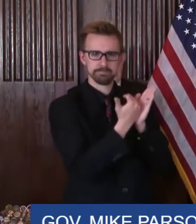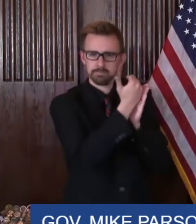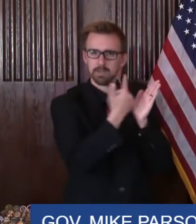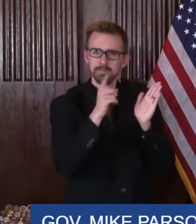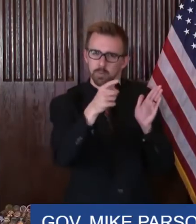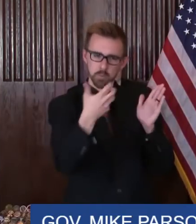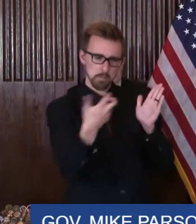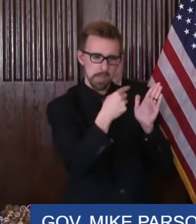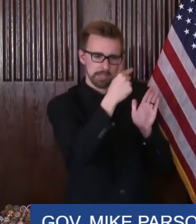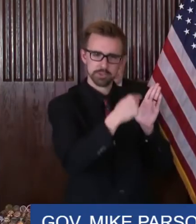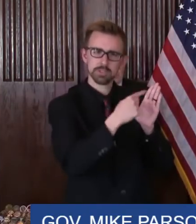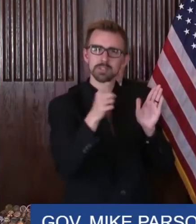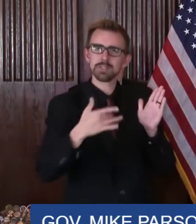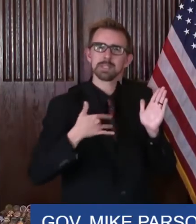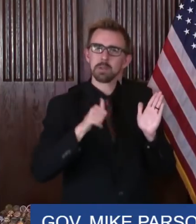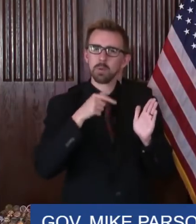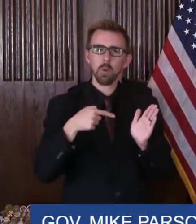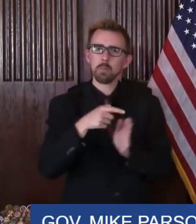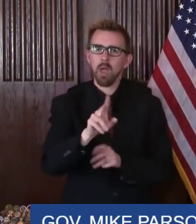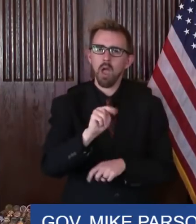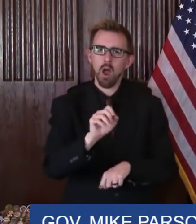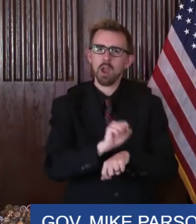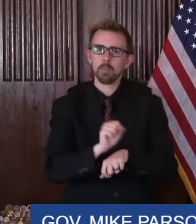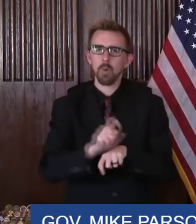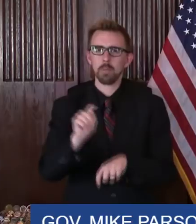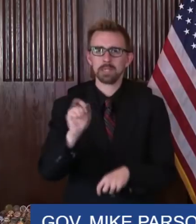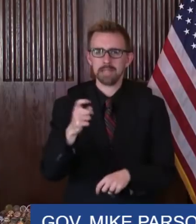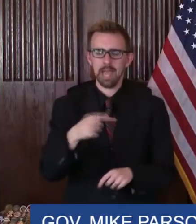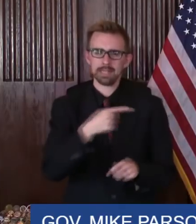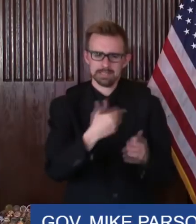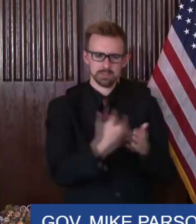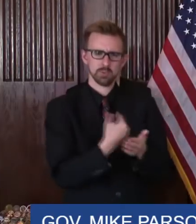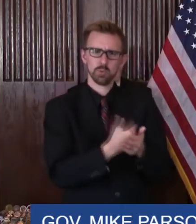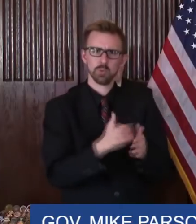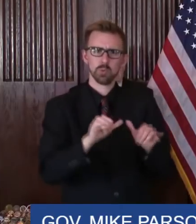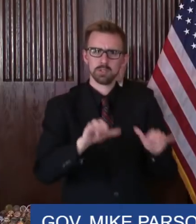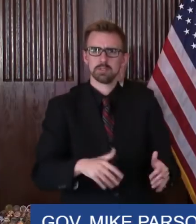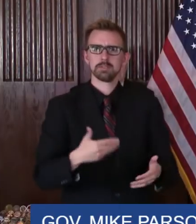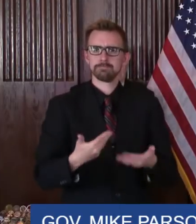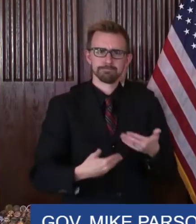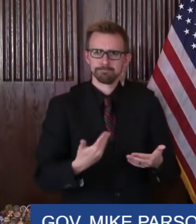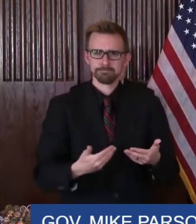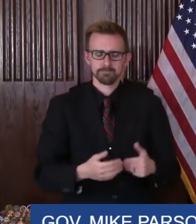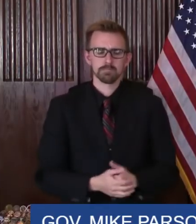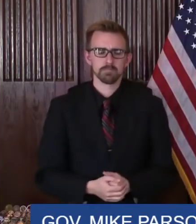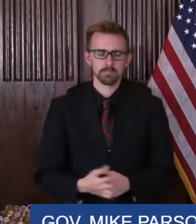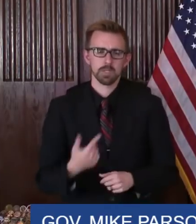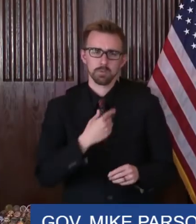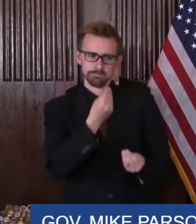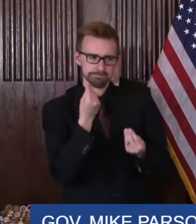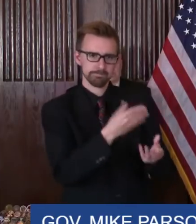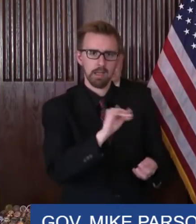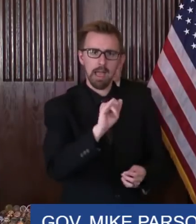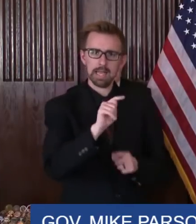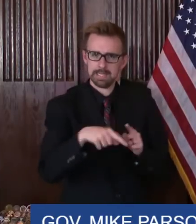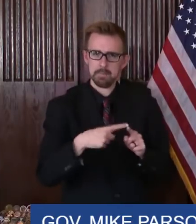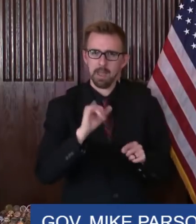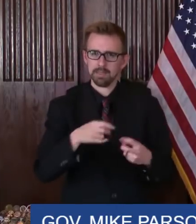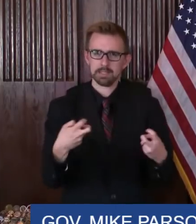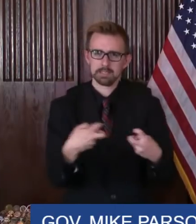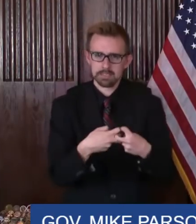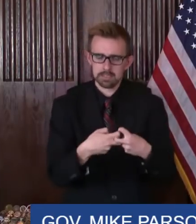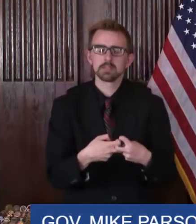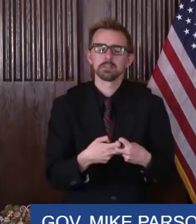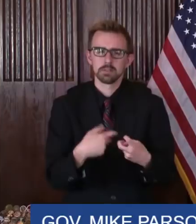would not have paid unemployment taxes. We update this website with the IT claims system, and we